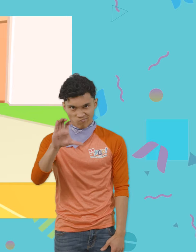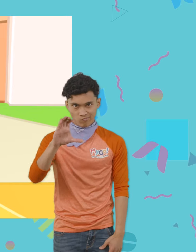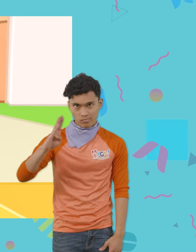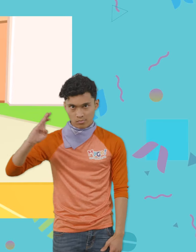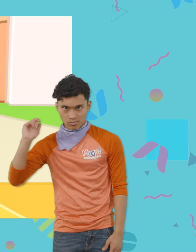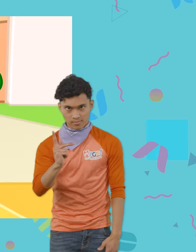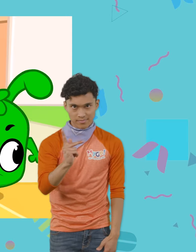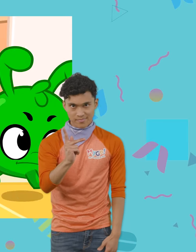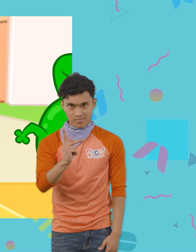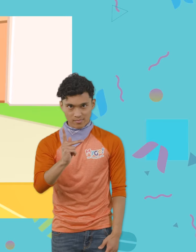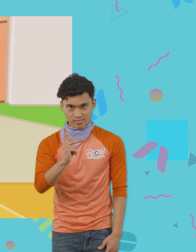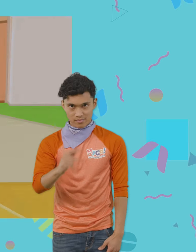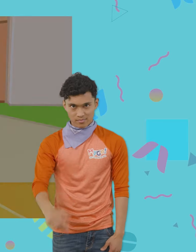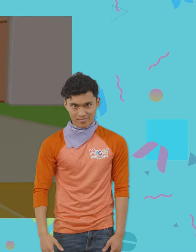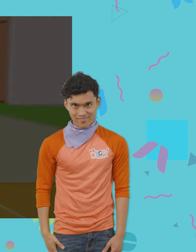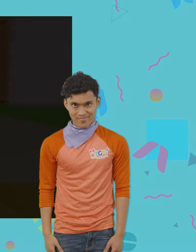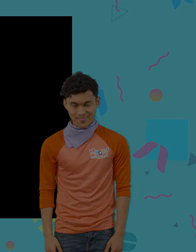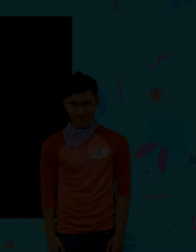Morphle, be back.